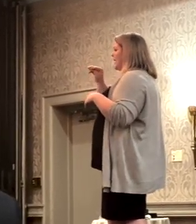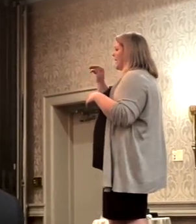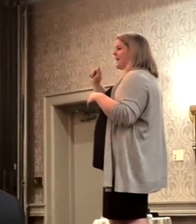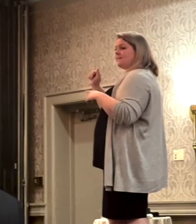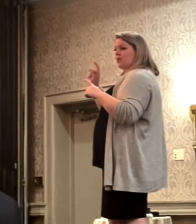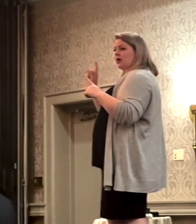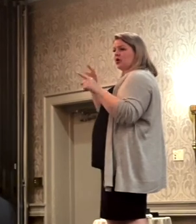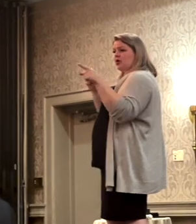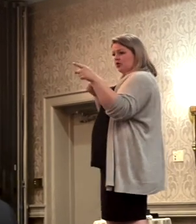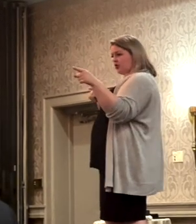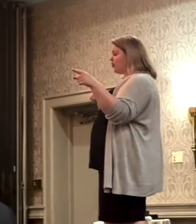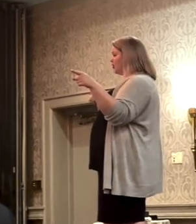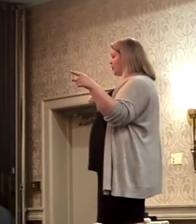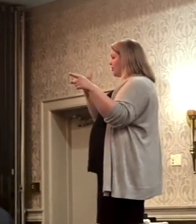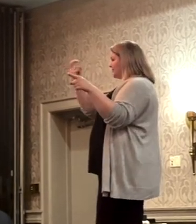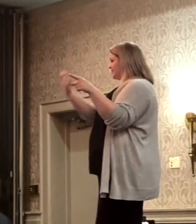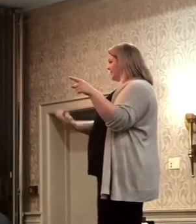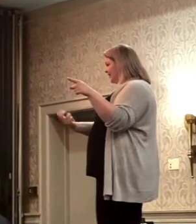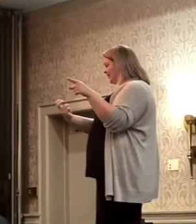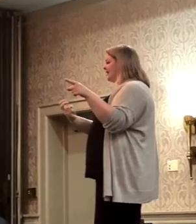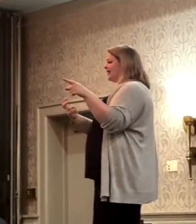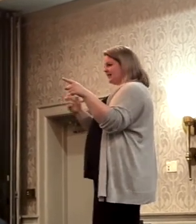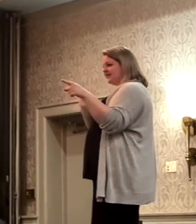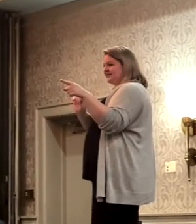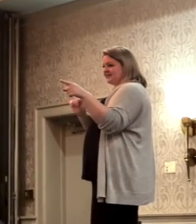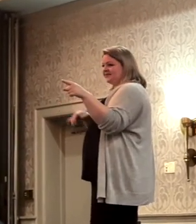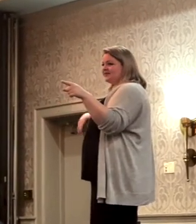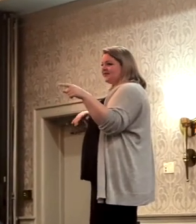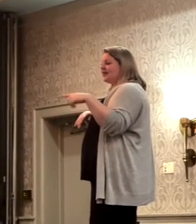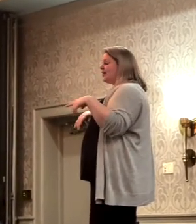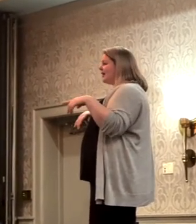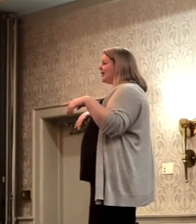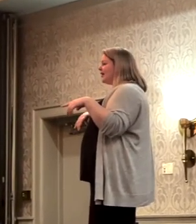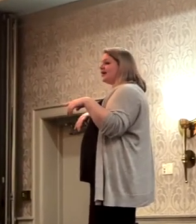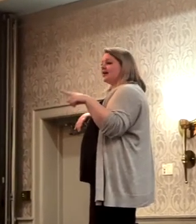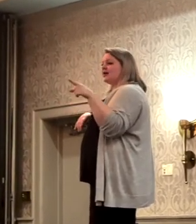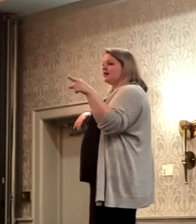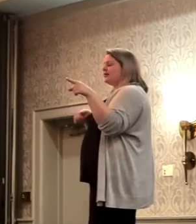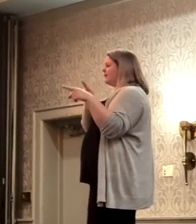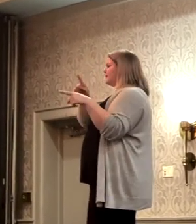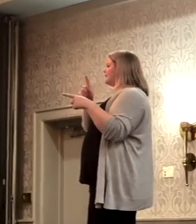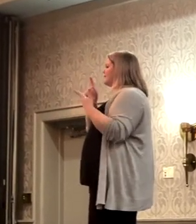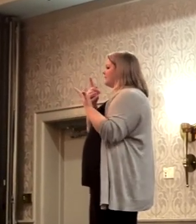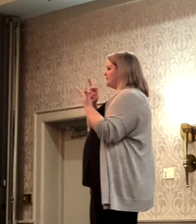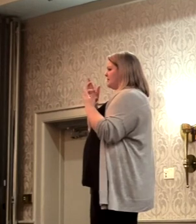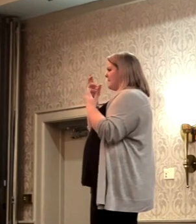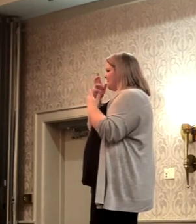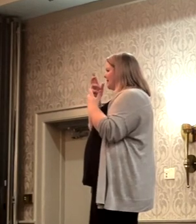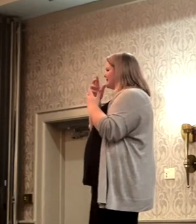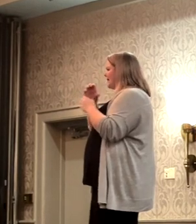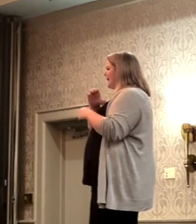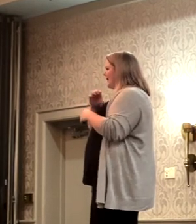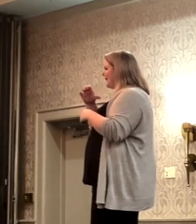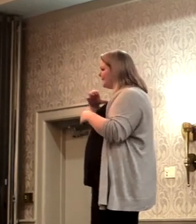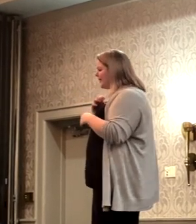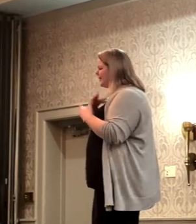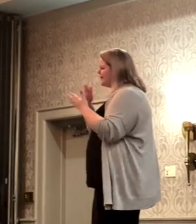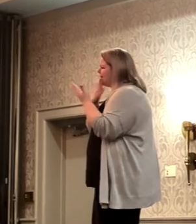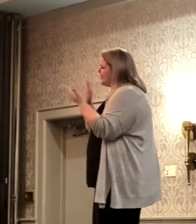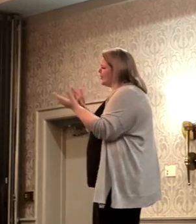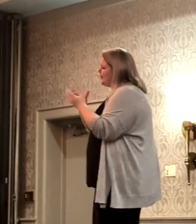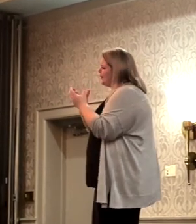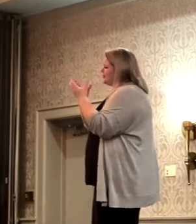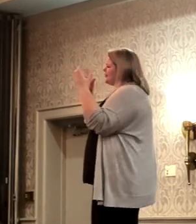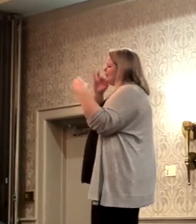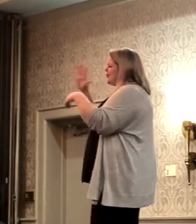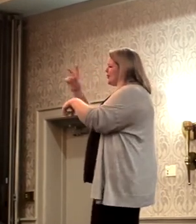go? Oh, you're back seated. Emma Dinnerstein and your wonderful committee, thank you so much for the